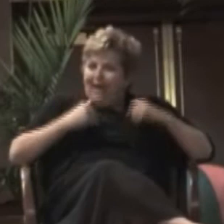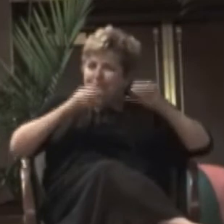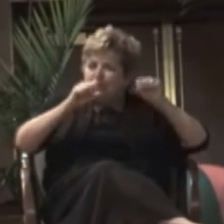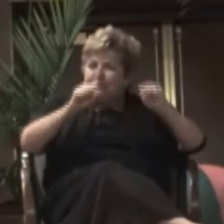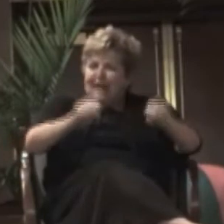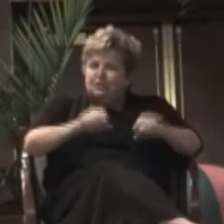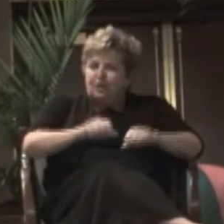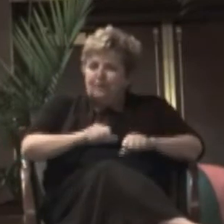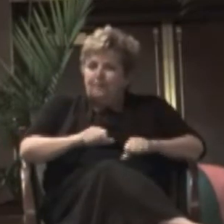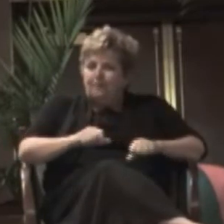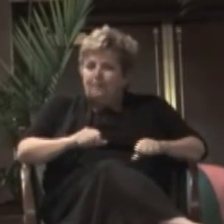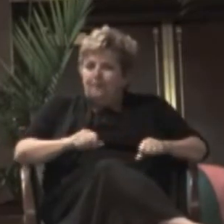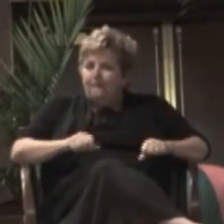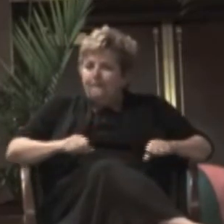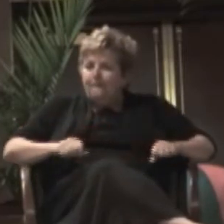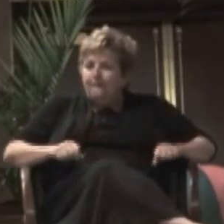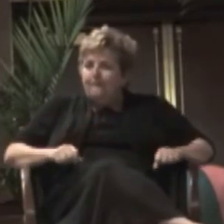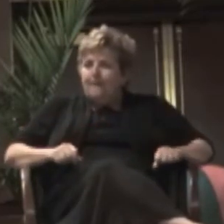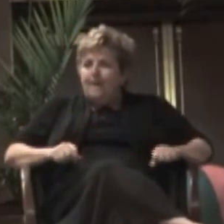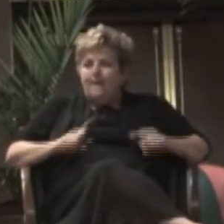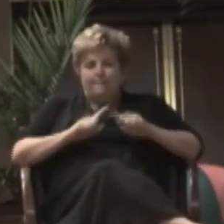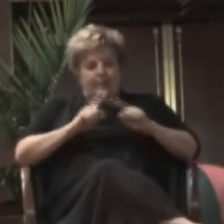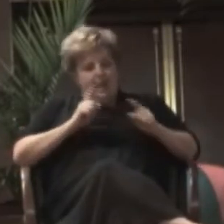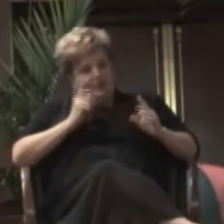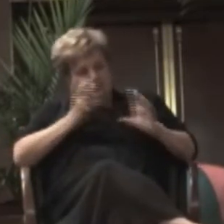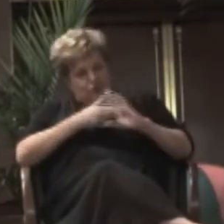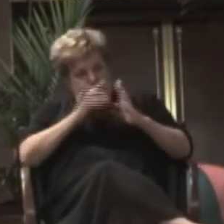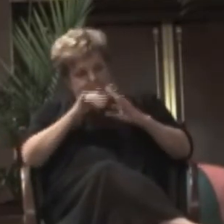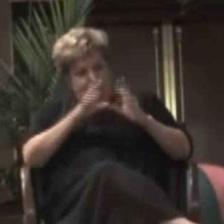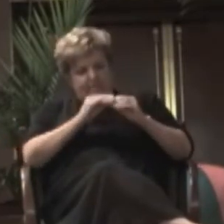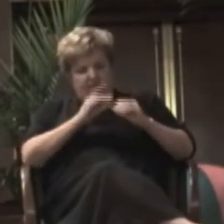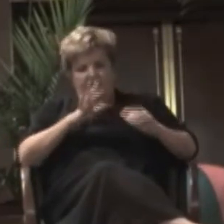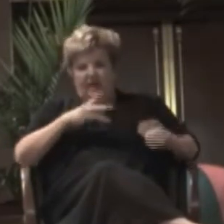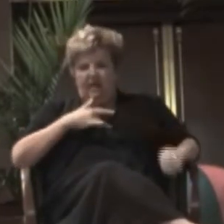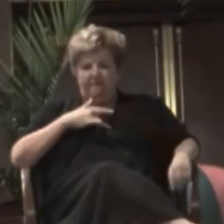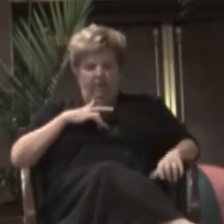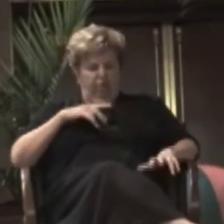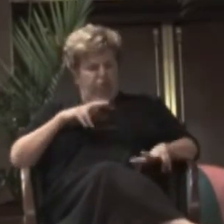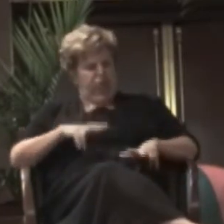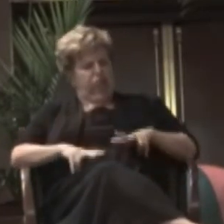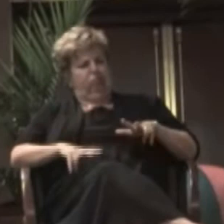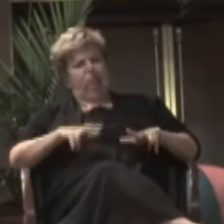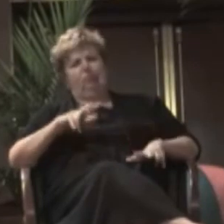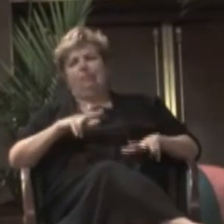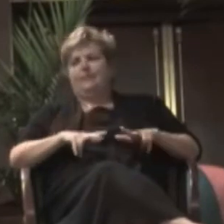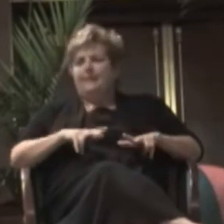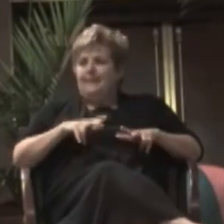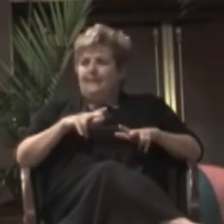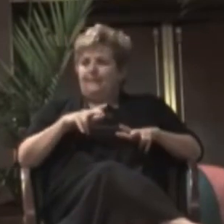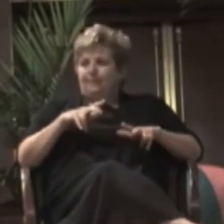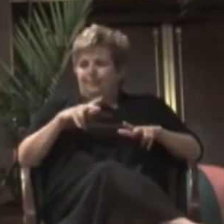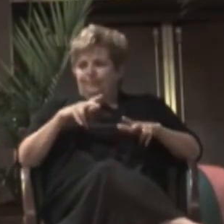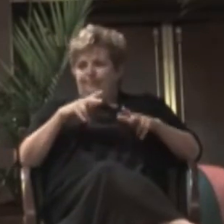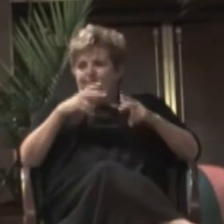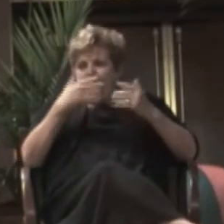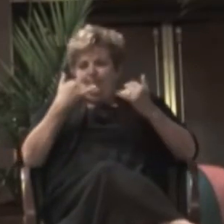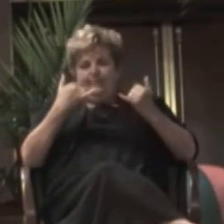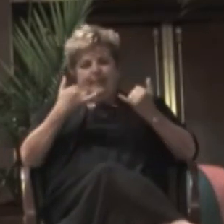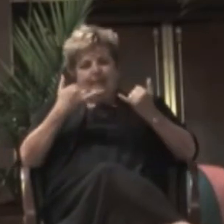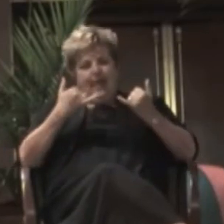place. Totally out of place. I am deeply, deeply grateful that what I walked